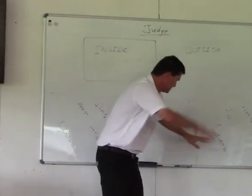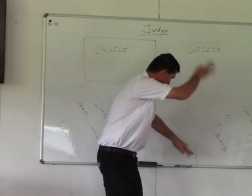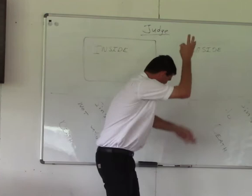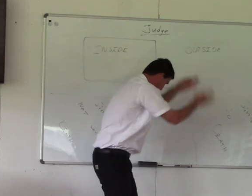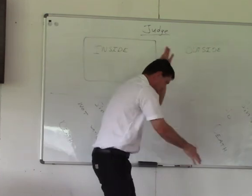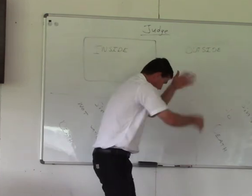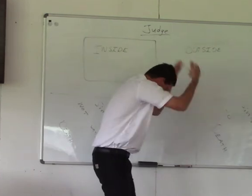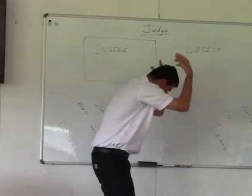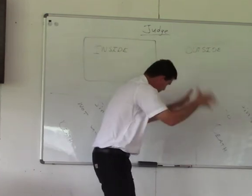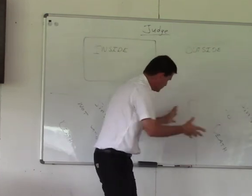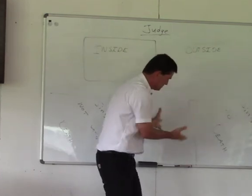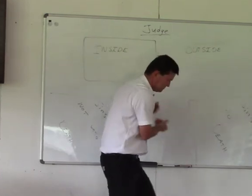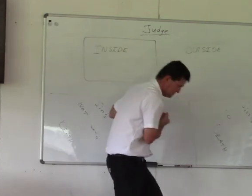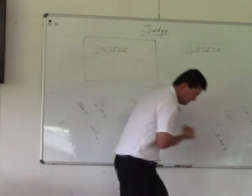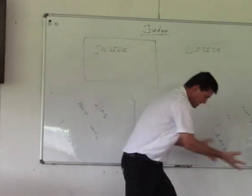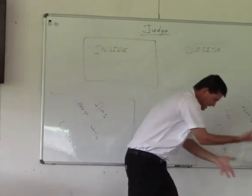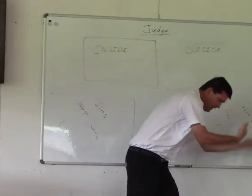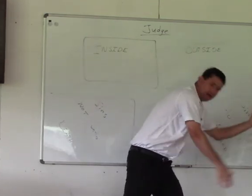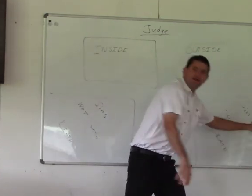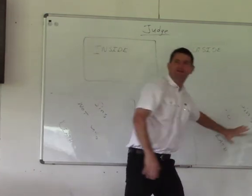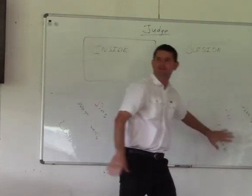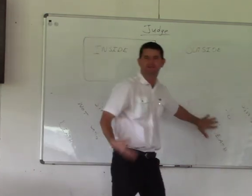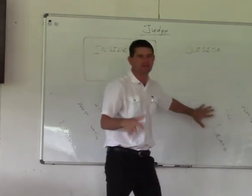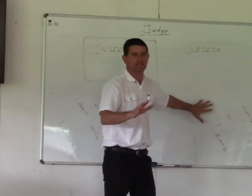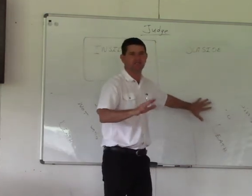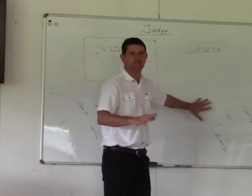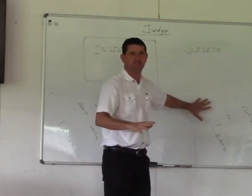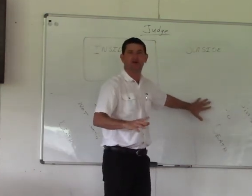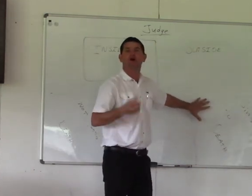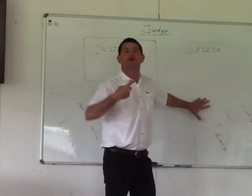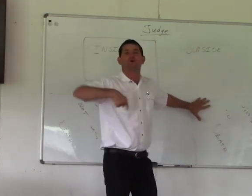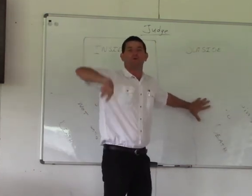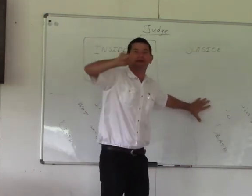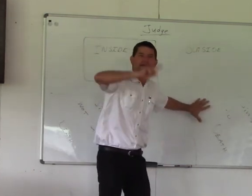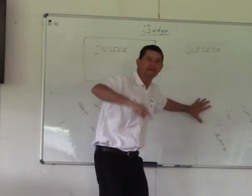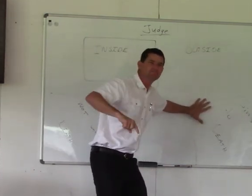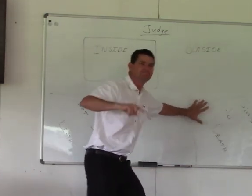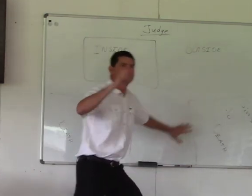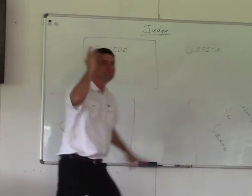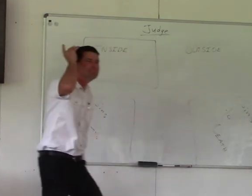this. Finish. Hell. Finish. We